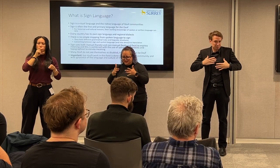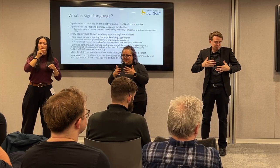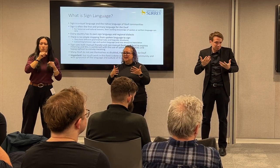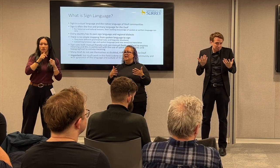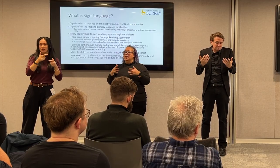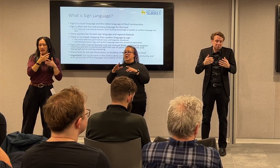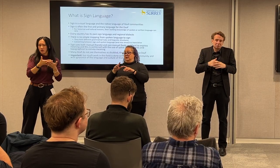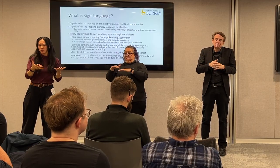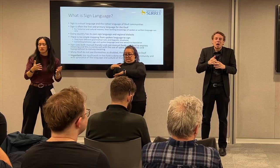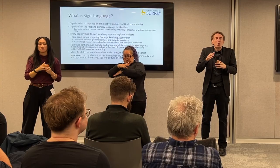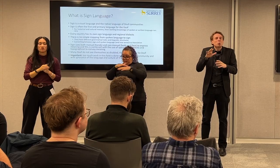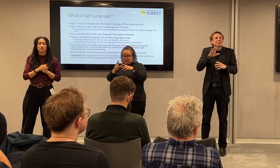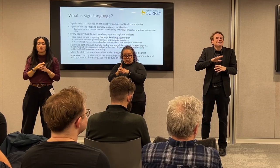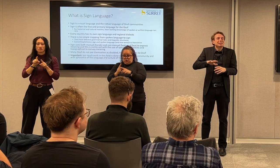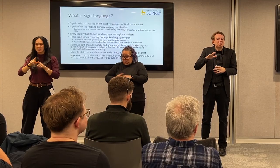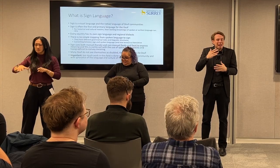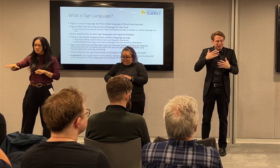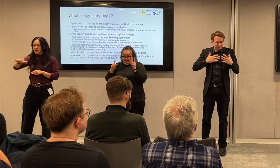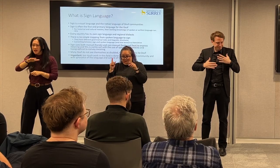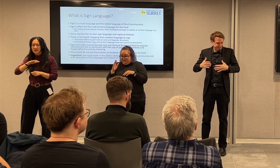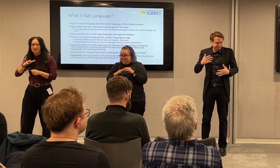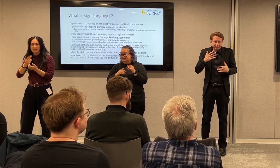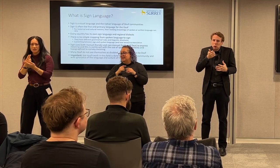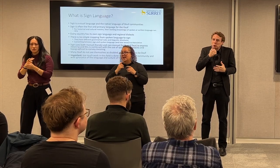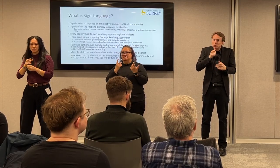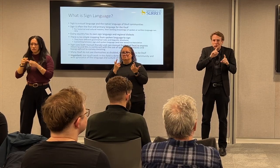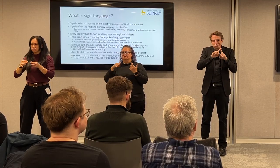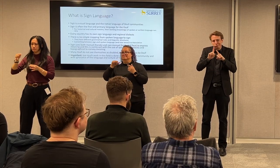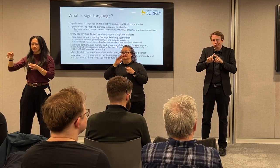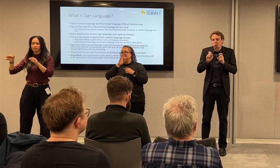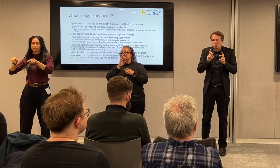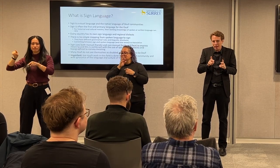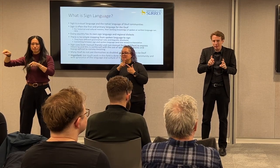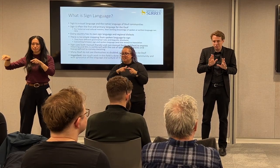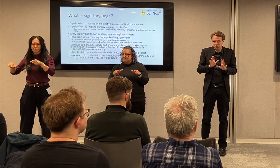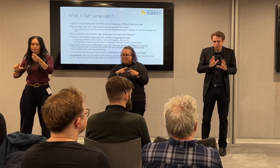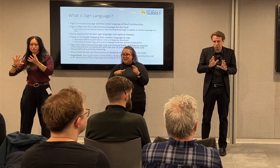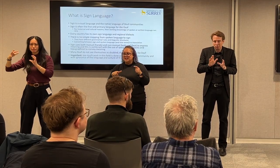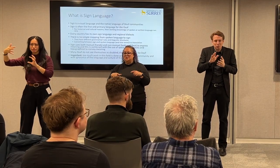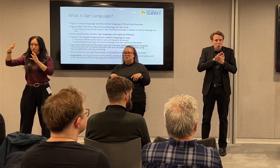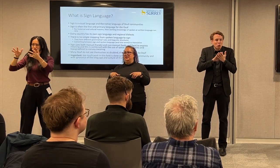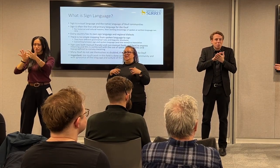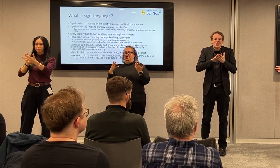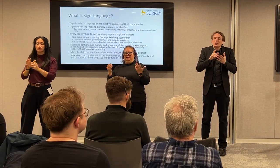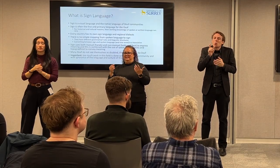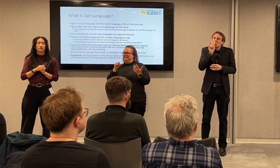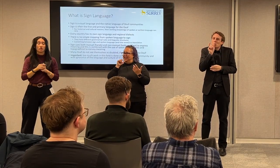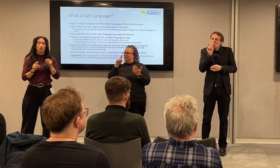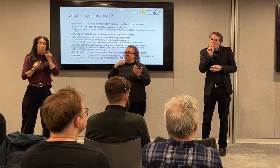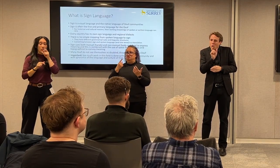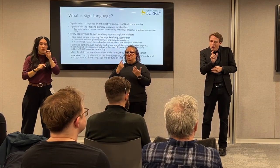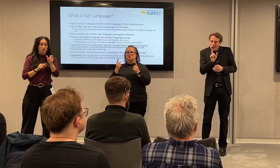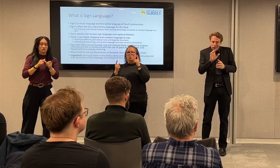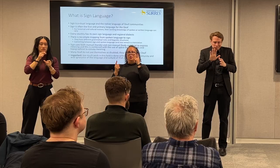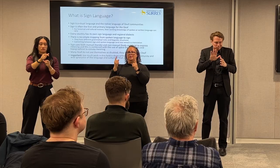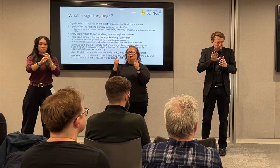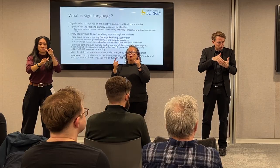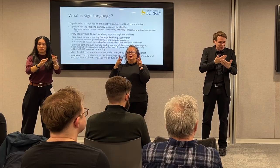different ways. And all of these things mean that it's not just a simple translation of words to signs and vice